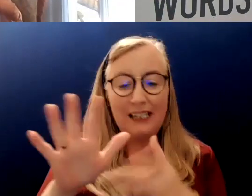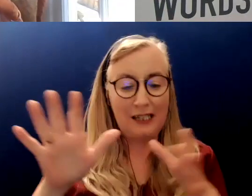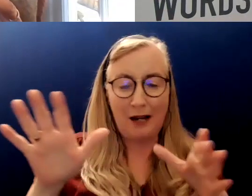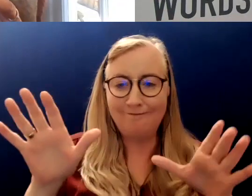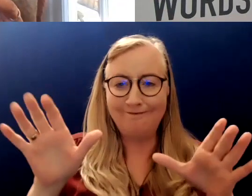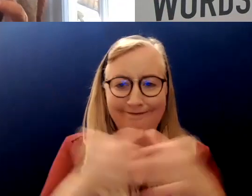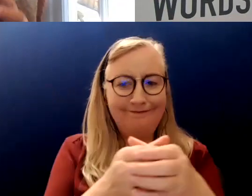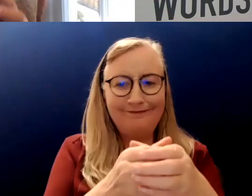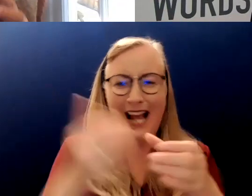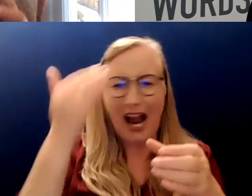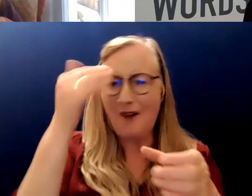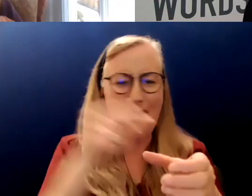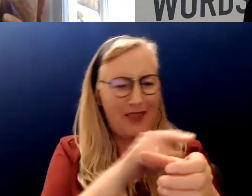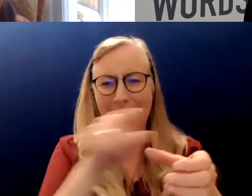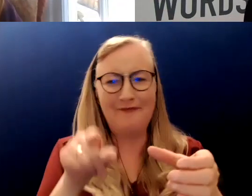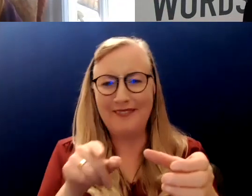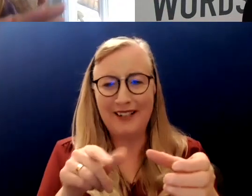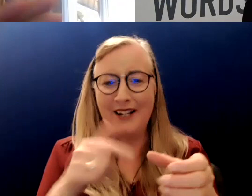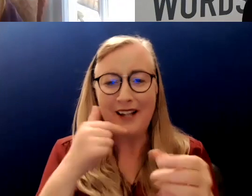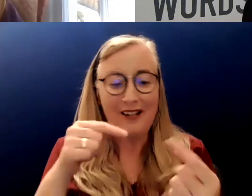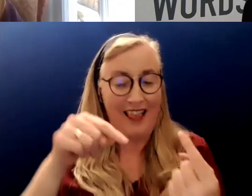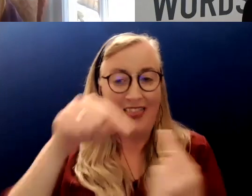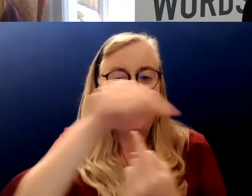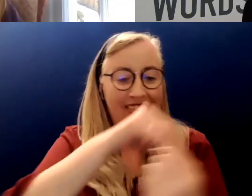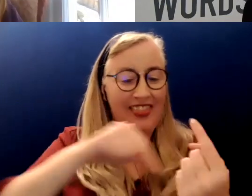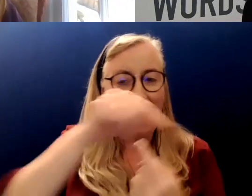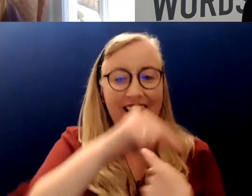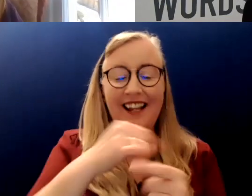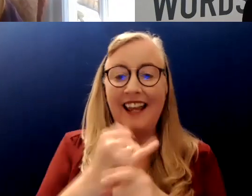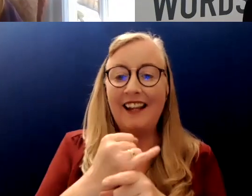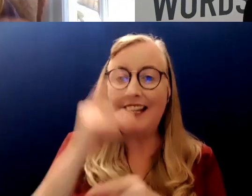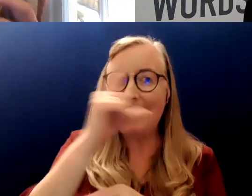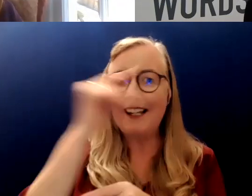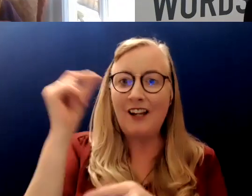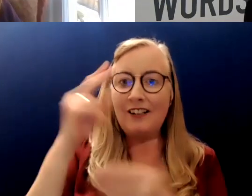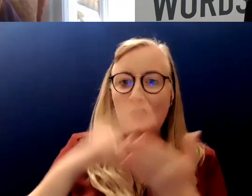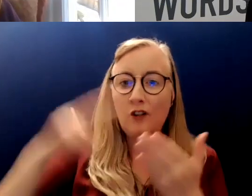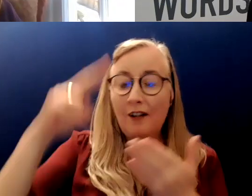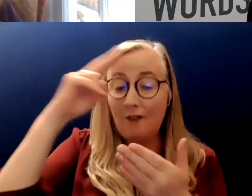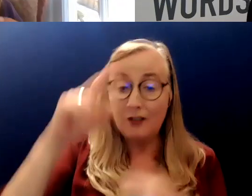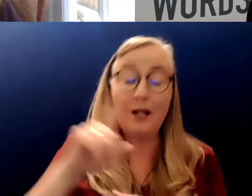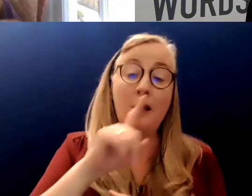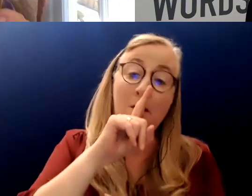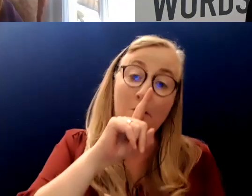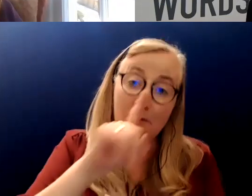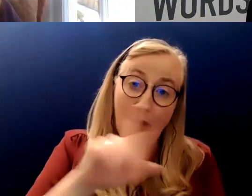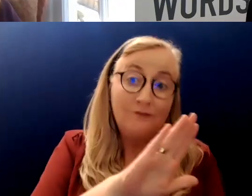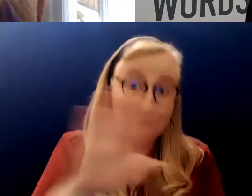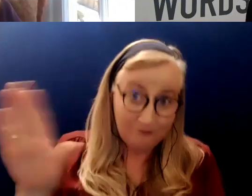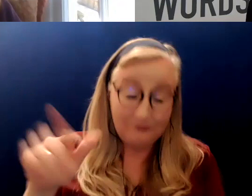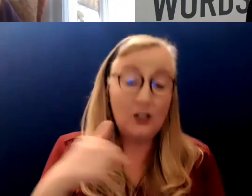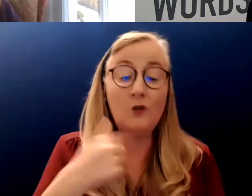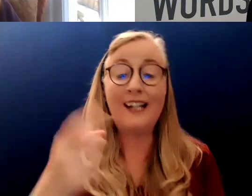because they were around the Gallaudet University environment. But nonetheless, I set up